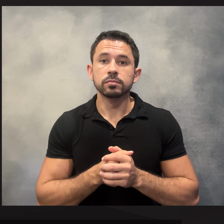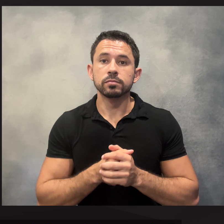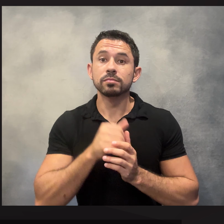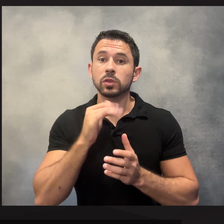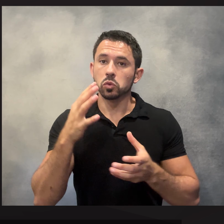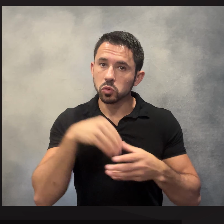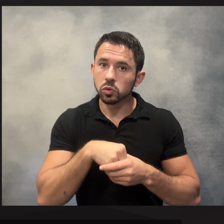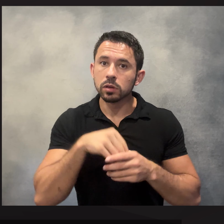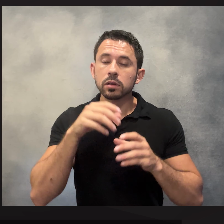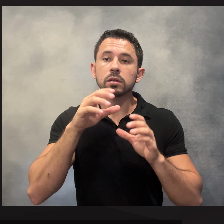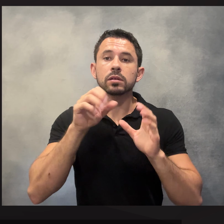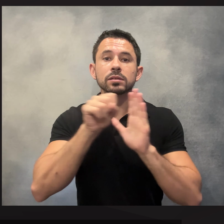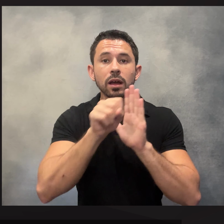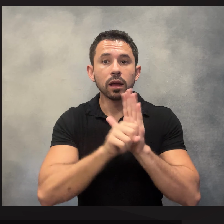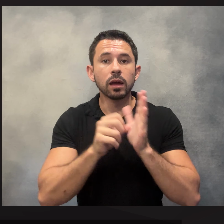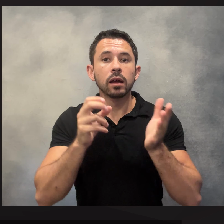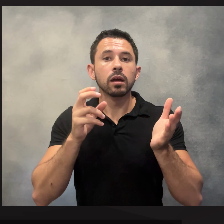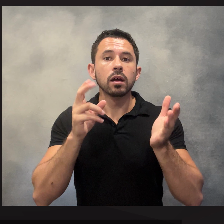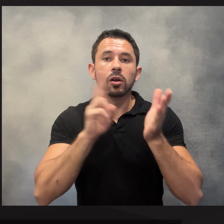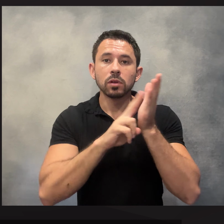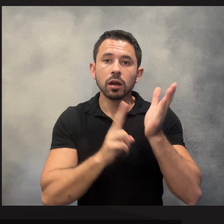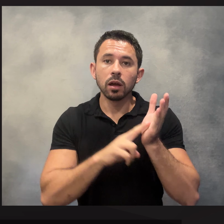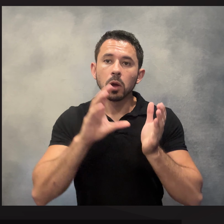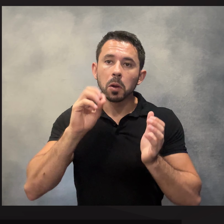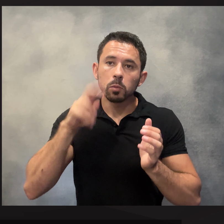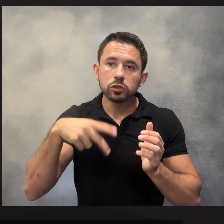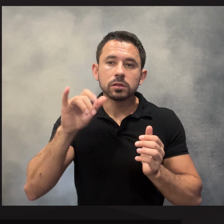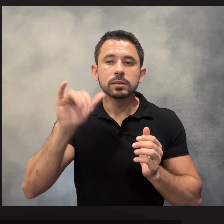as the MTA.